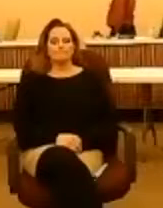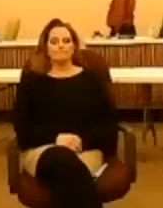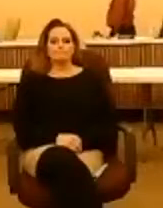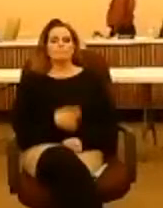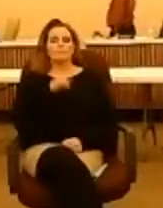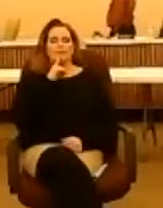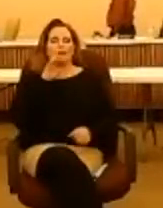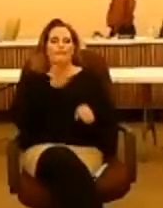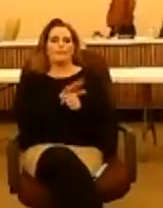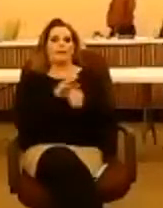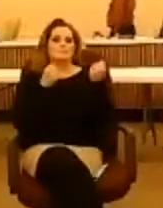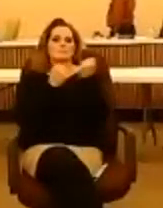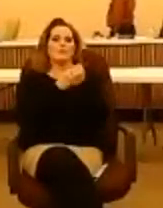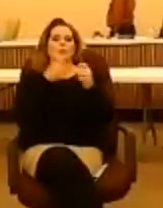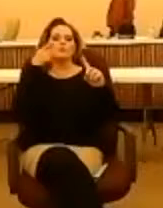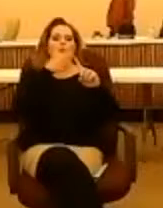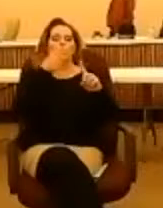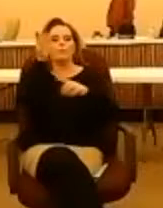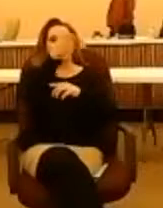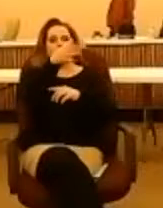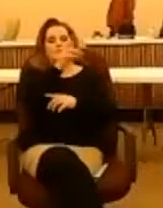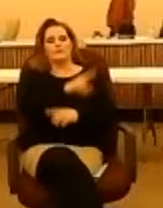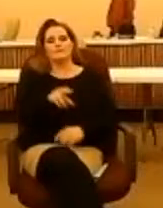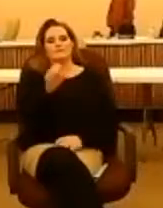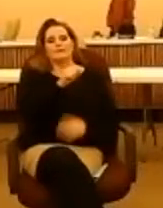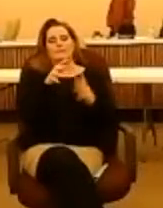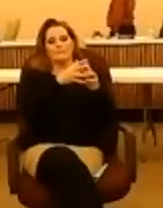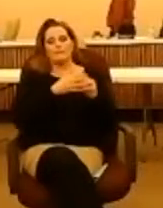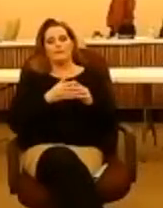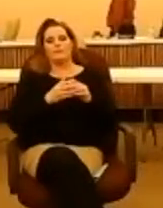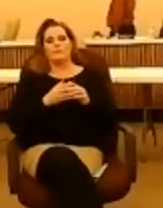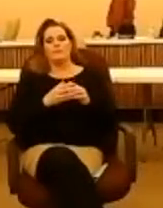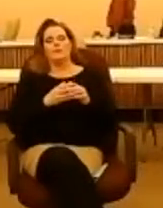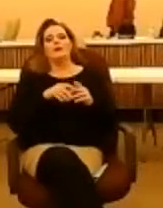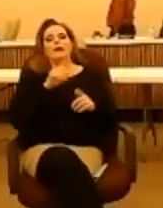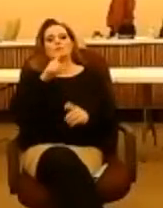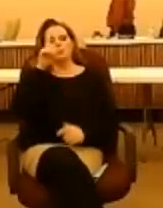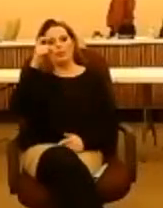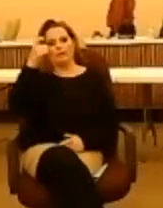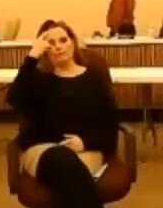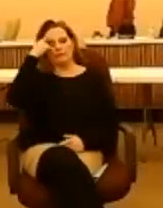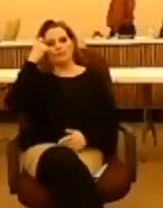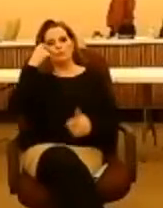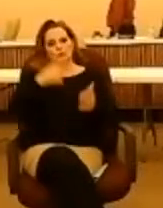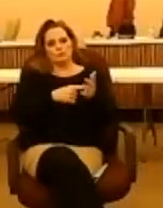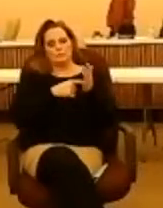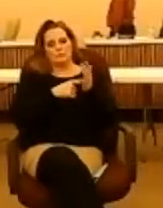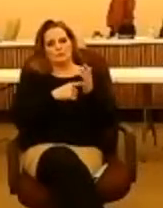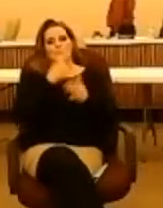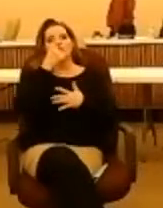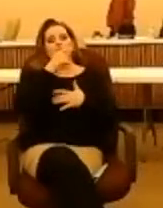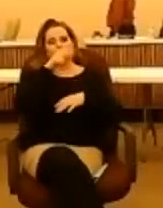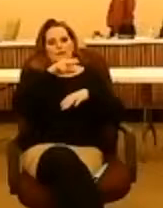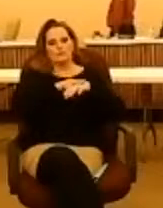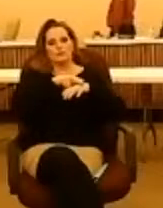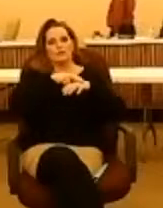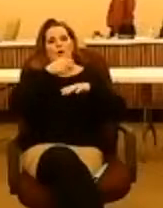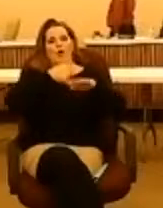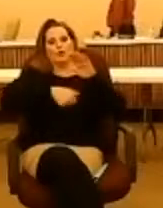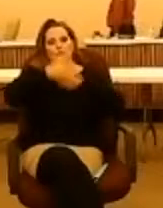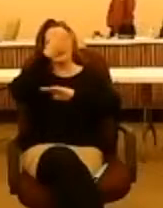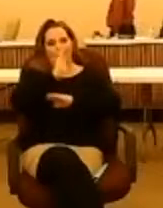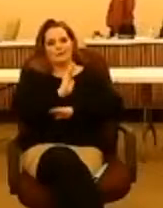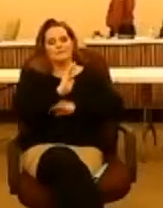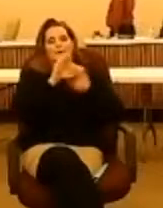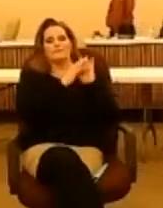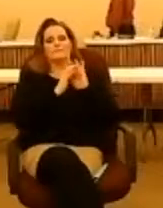I pledge allegiance to the flag of the United States of America and to the republic for which it stands, one nation,